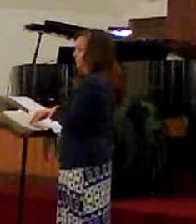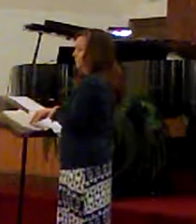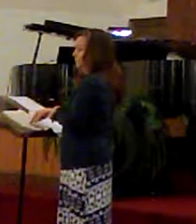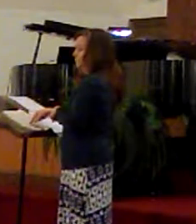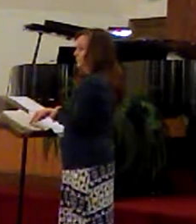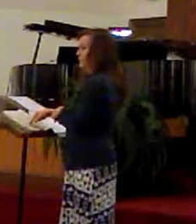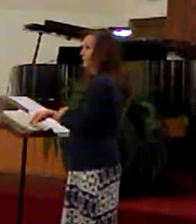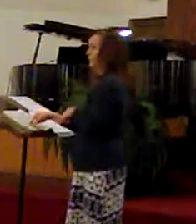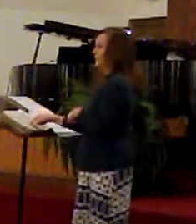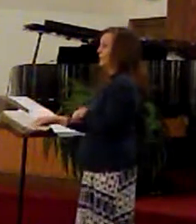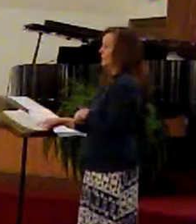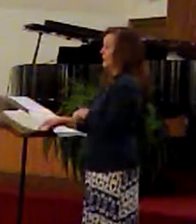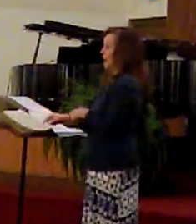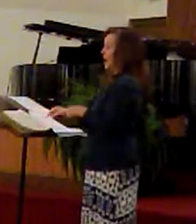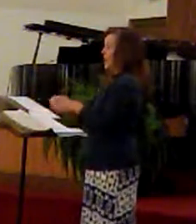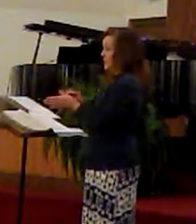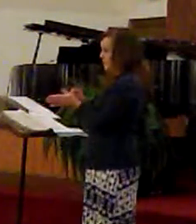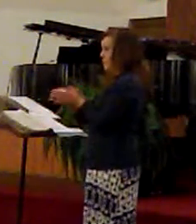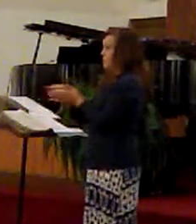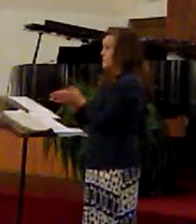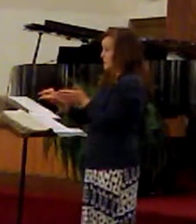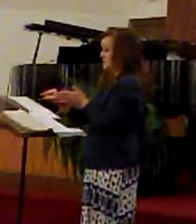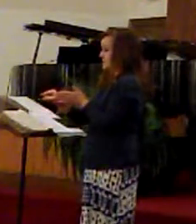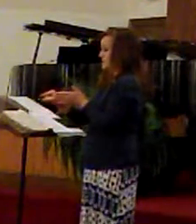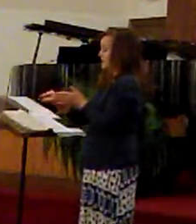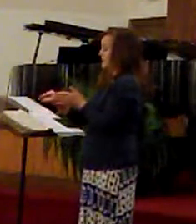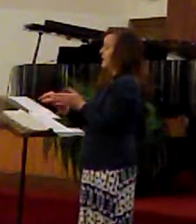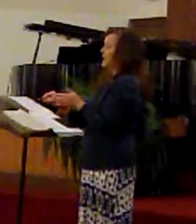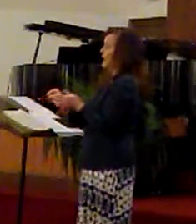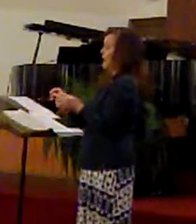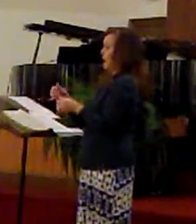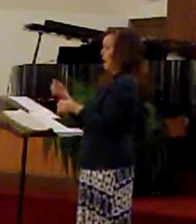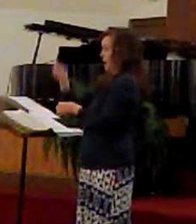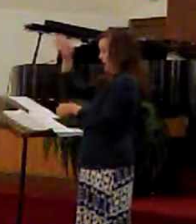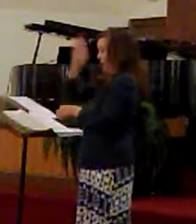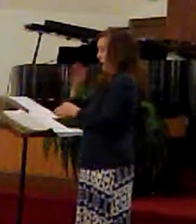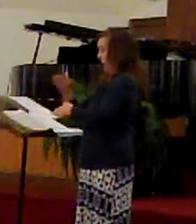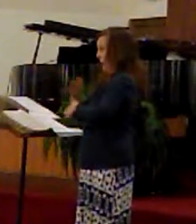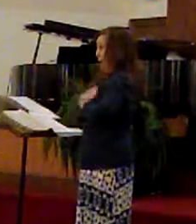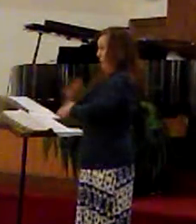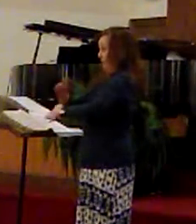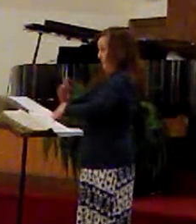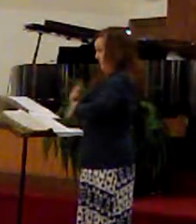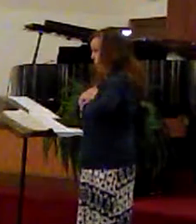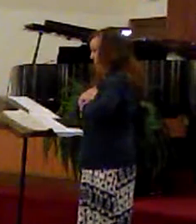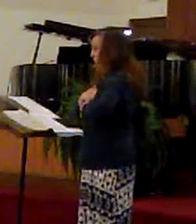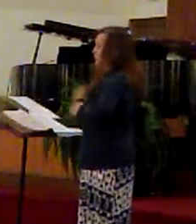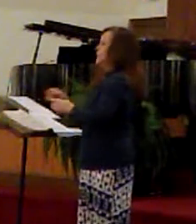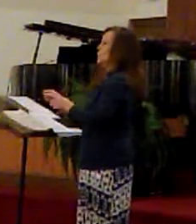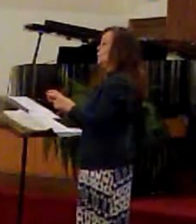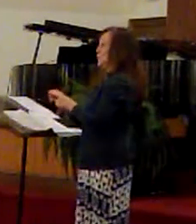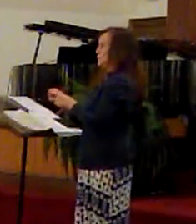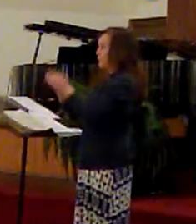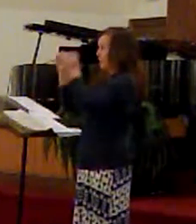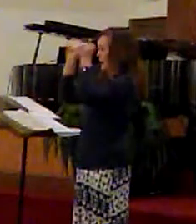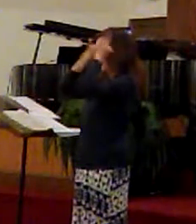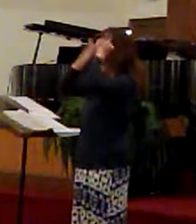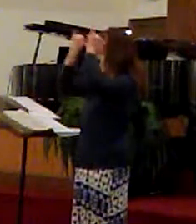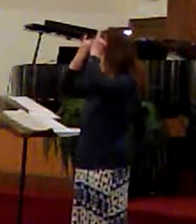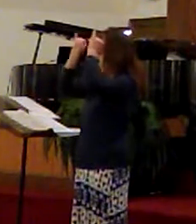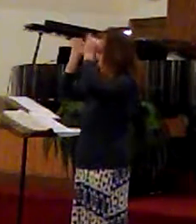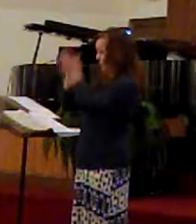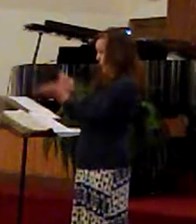by inspiration of God. God breathed. And it's possible for doctrine, for correction, for reproof, for instruction in righteousness, that the man of God